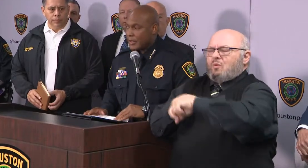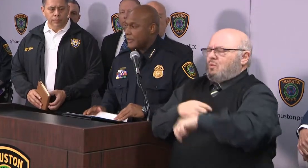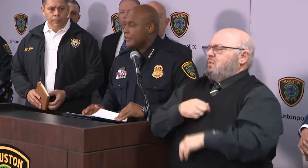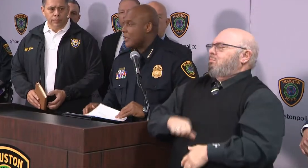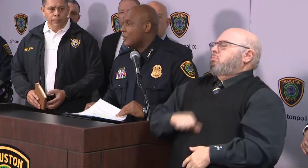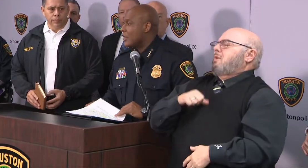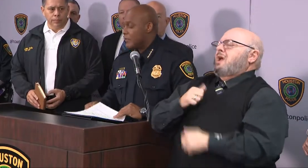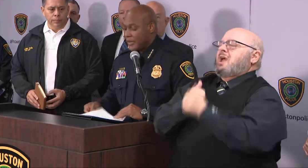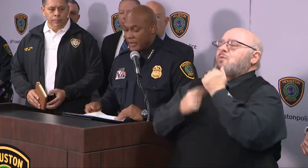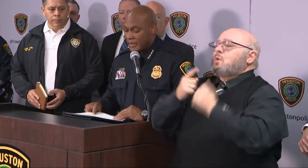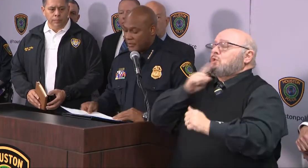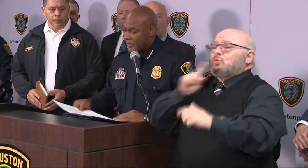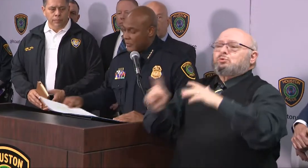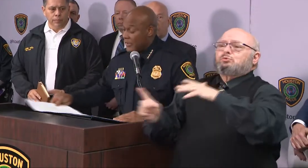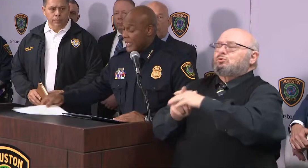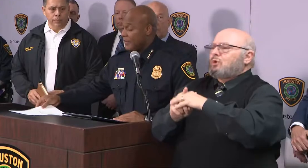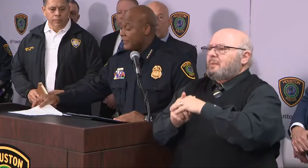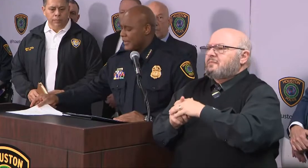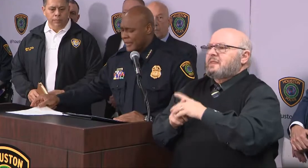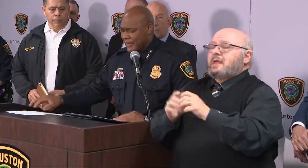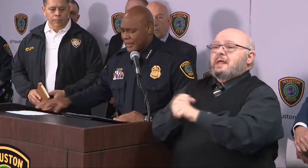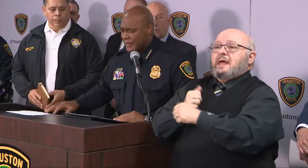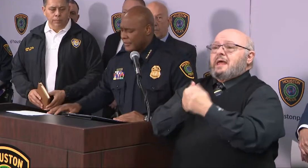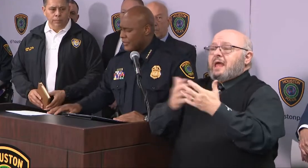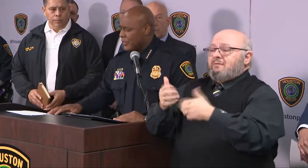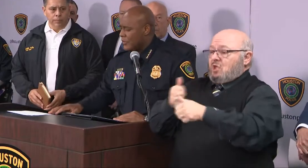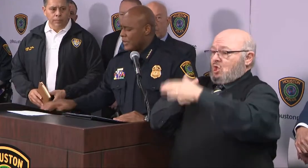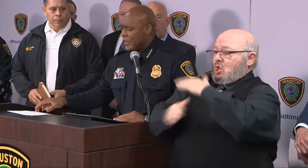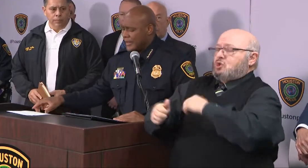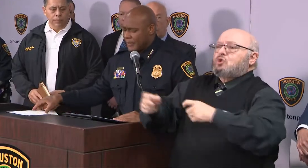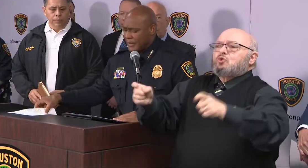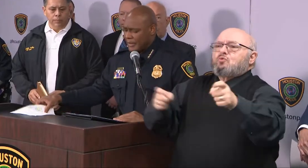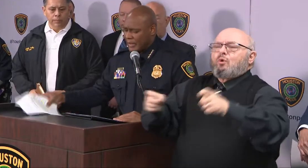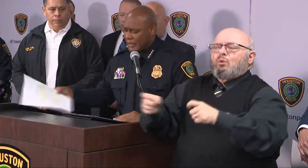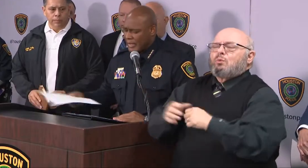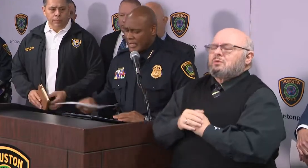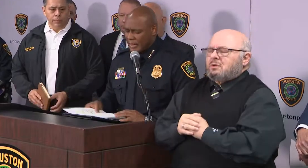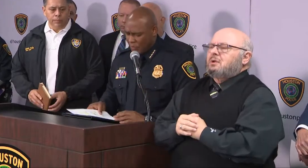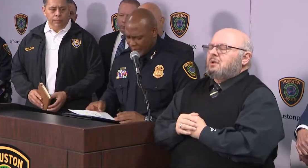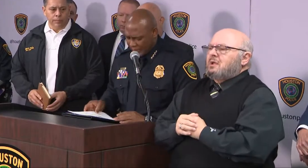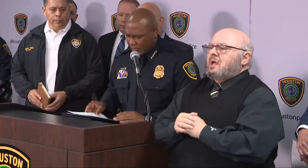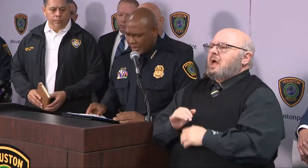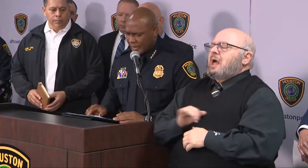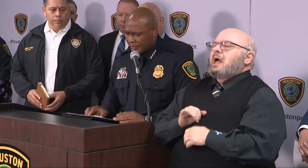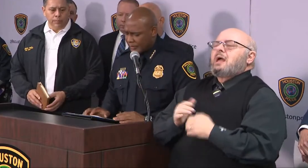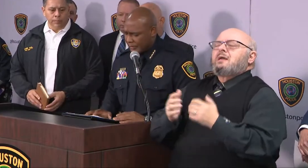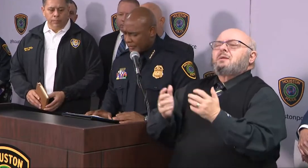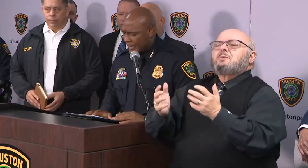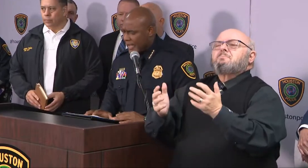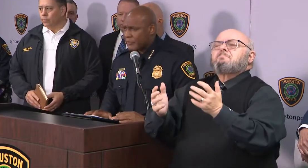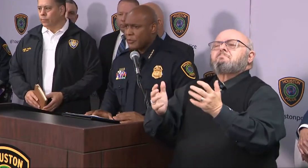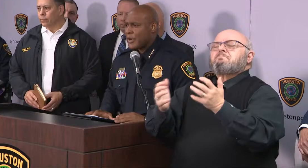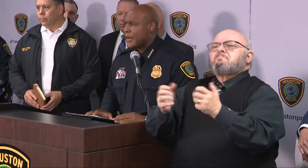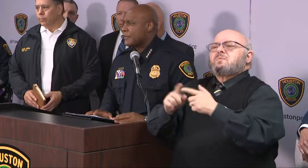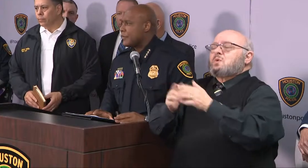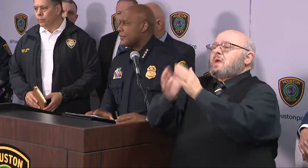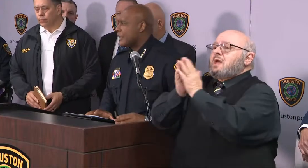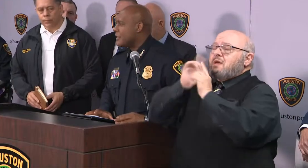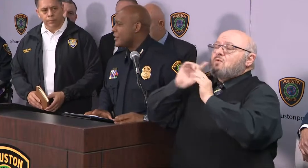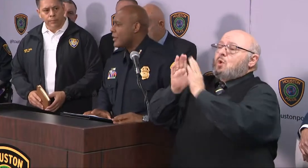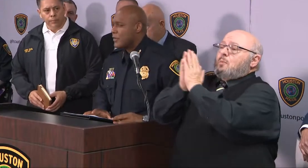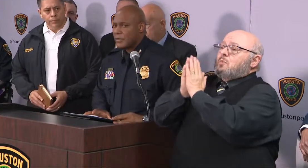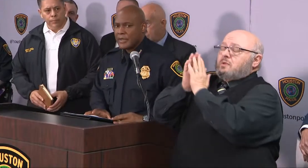who showed up, and we got everything under control. I want to ask for prayers